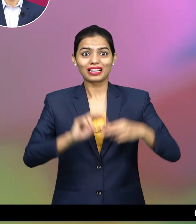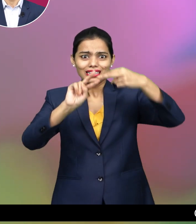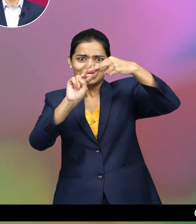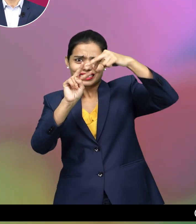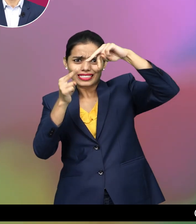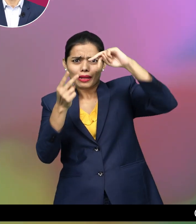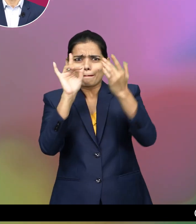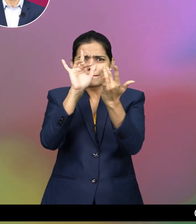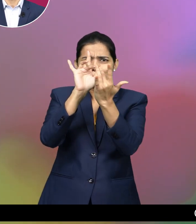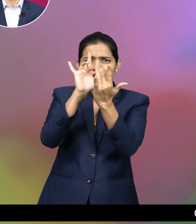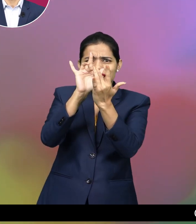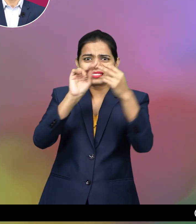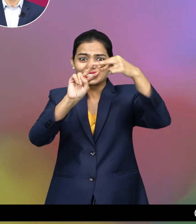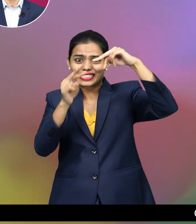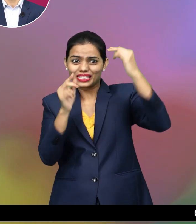centromere,